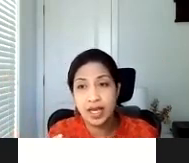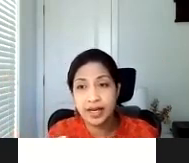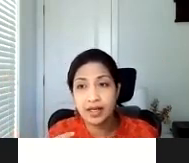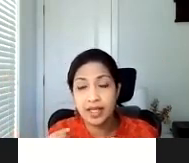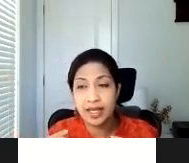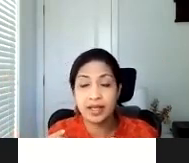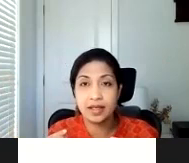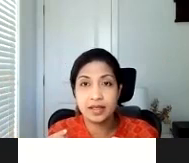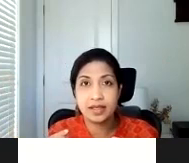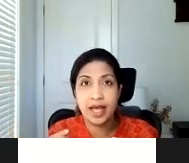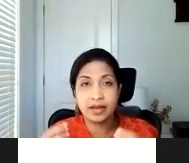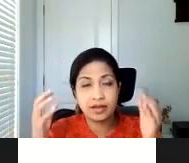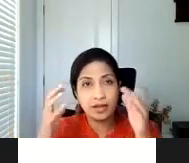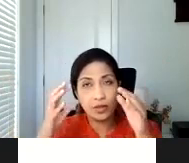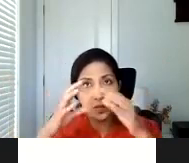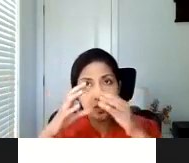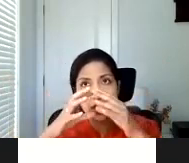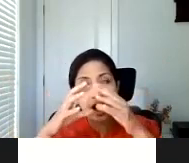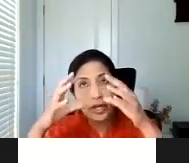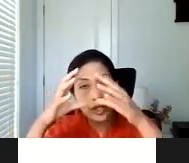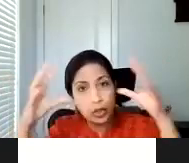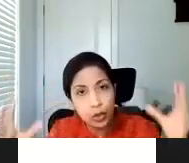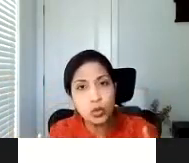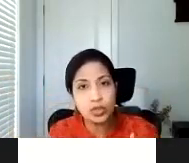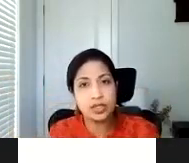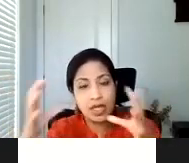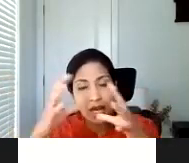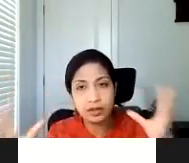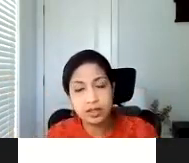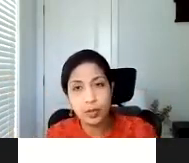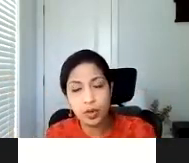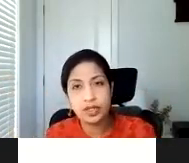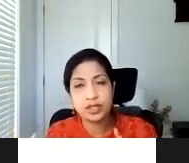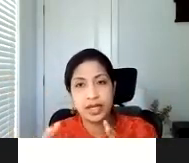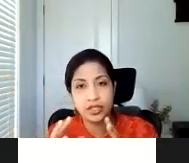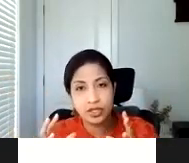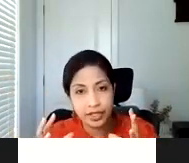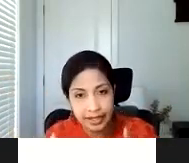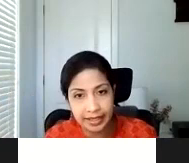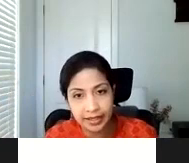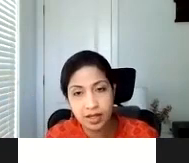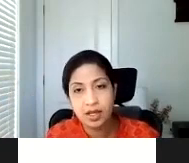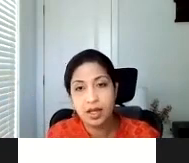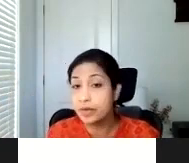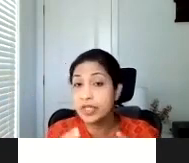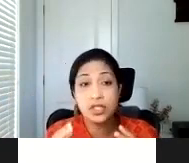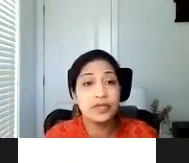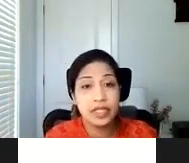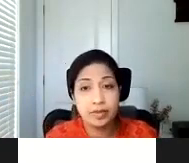because the idea then is that we can't lose the other supports that children need,